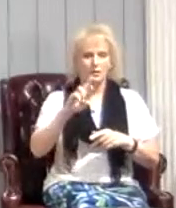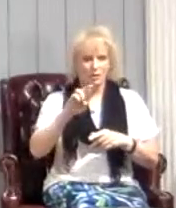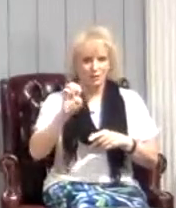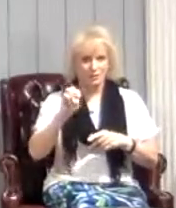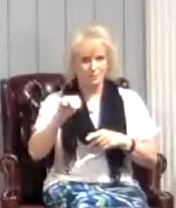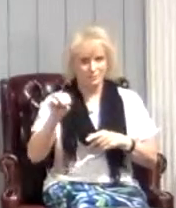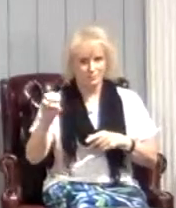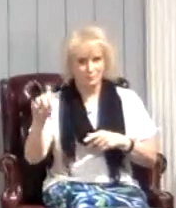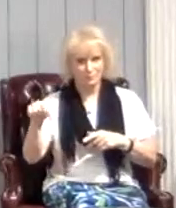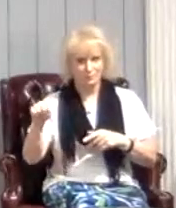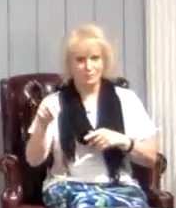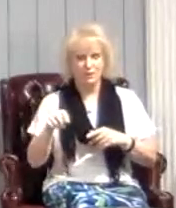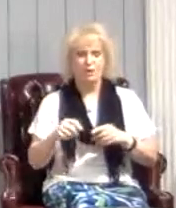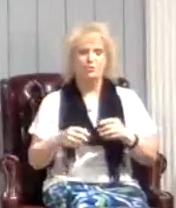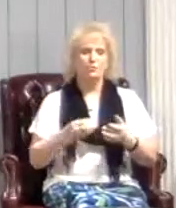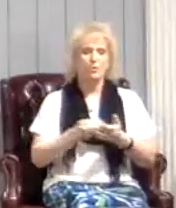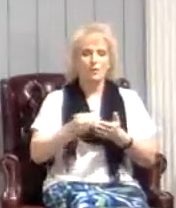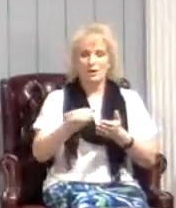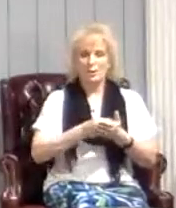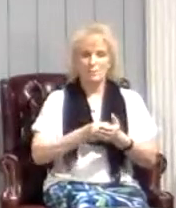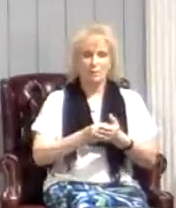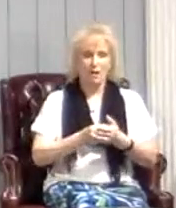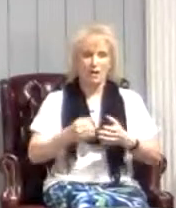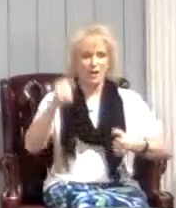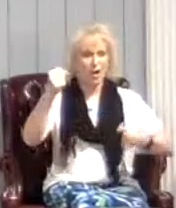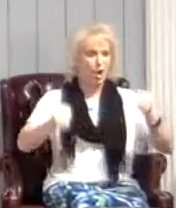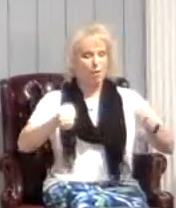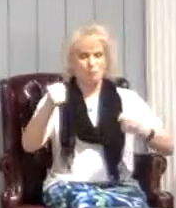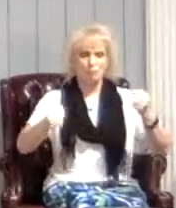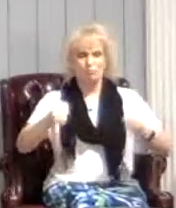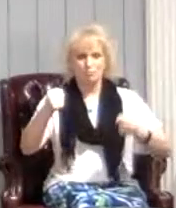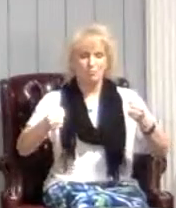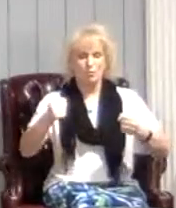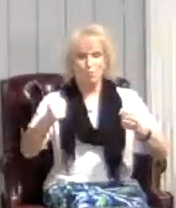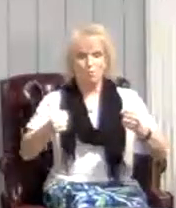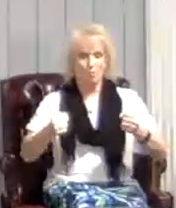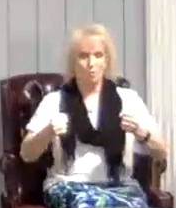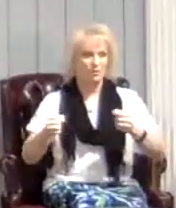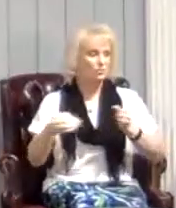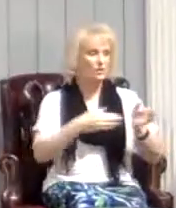drive all across America, seeing the places that you're getting paid to go see.